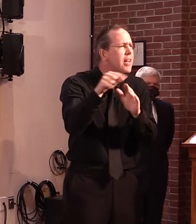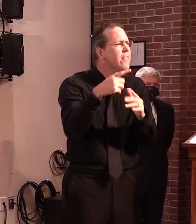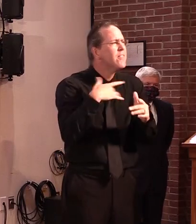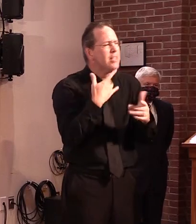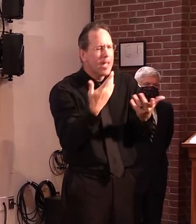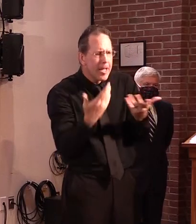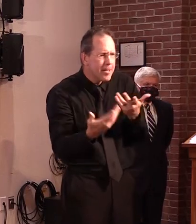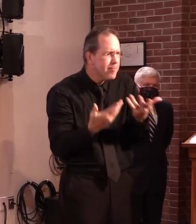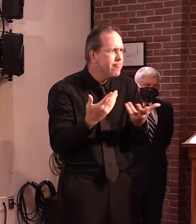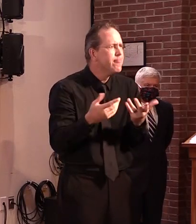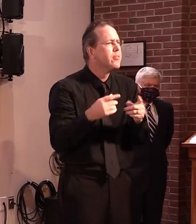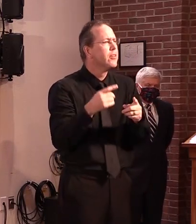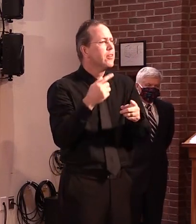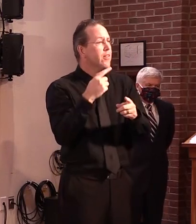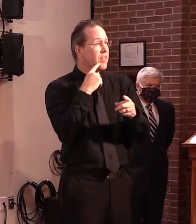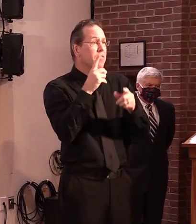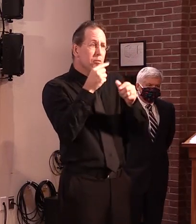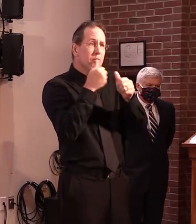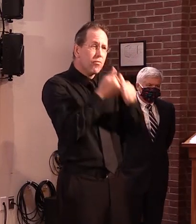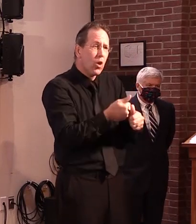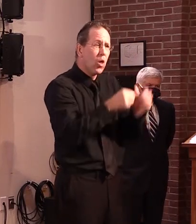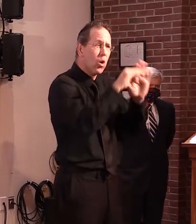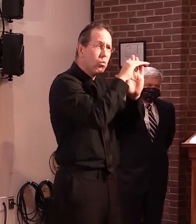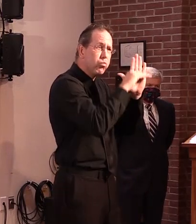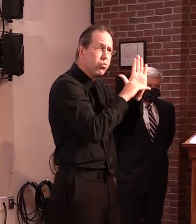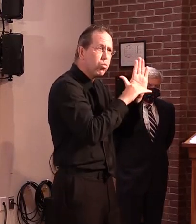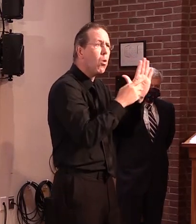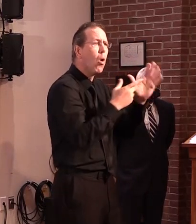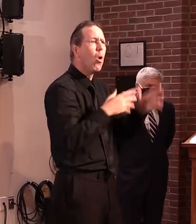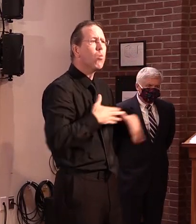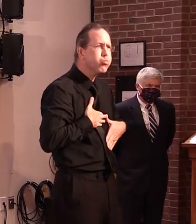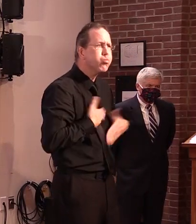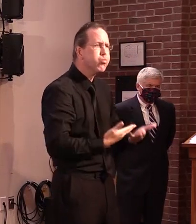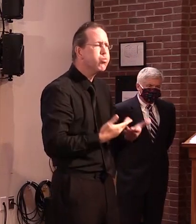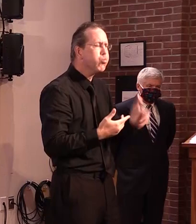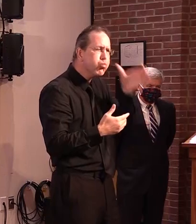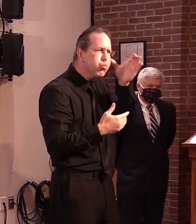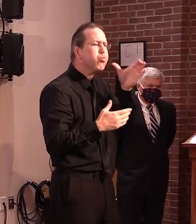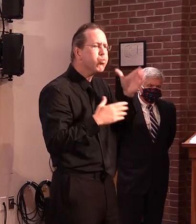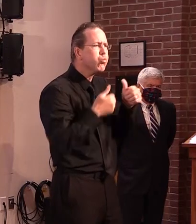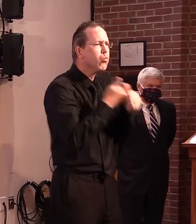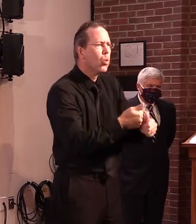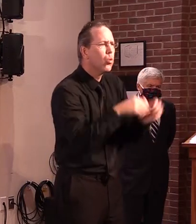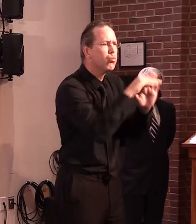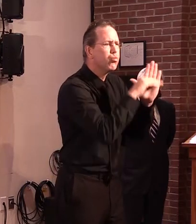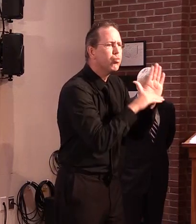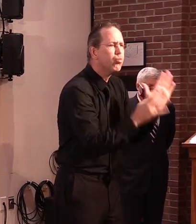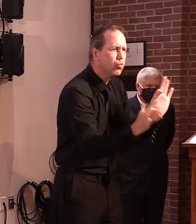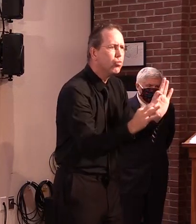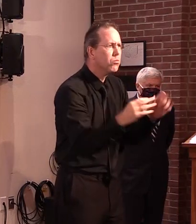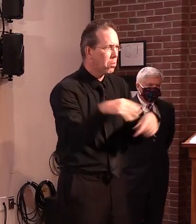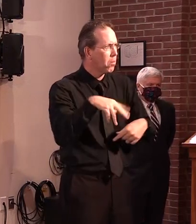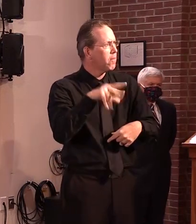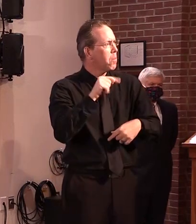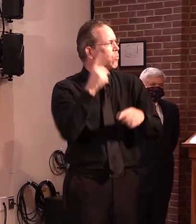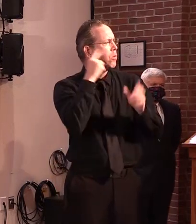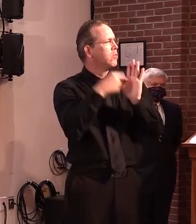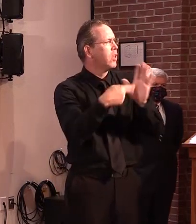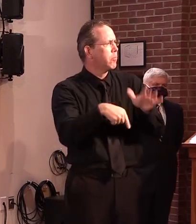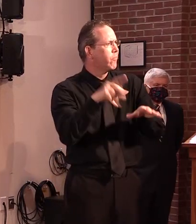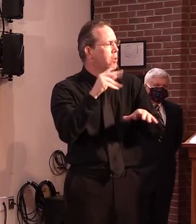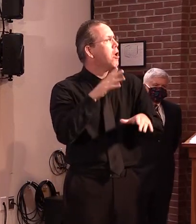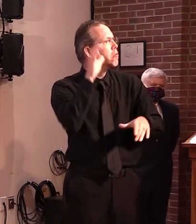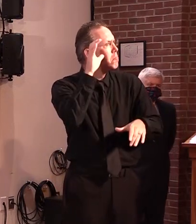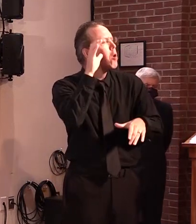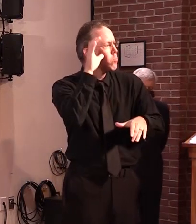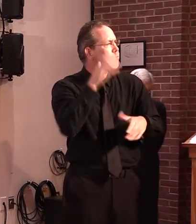lockstep with the authority that does it, there's not a big problem, as you've seen with the success in Vermont. However, there